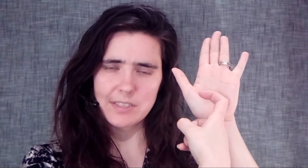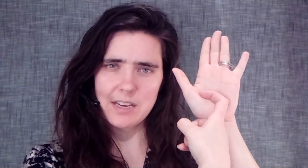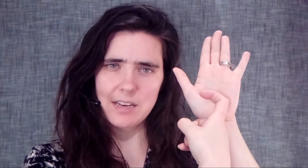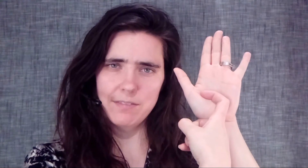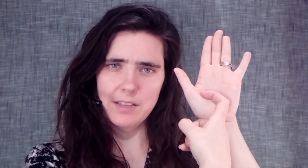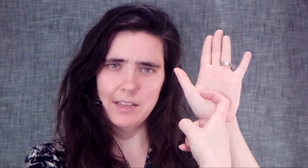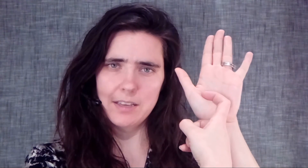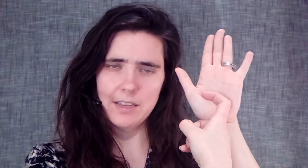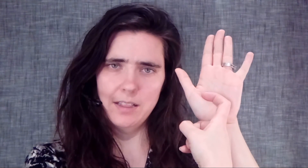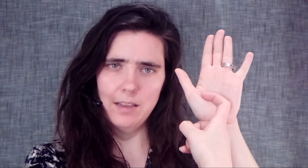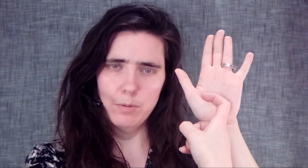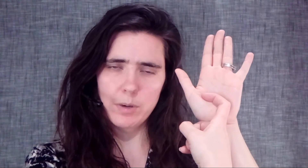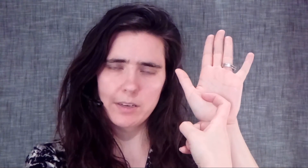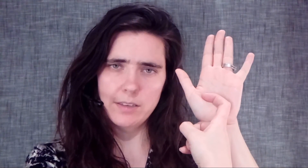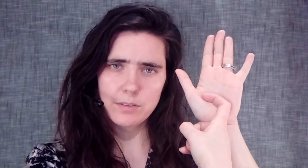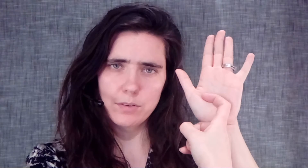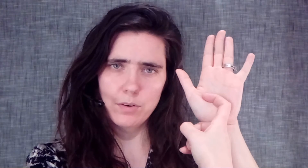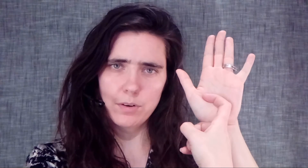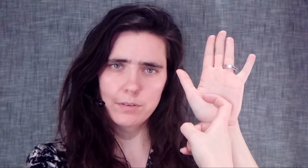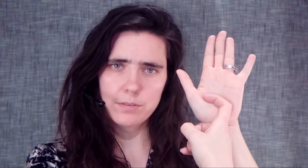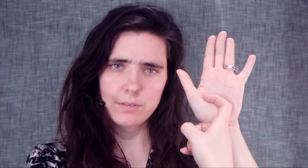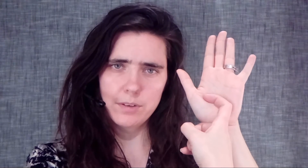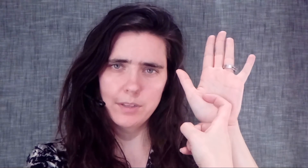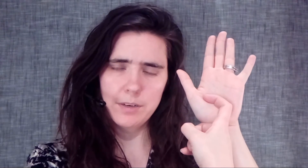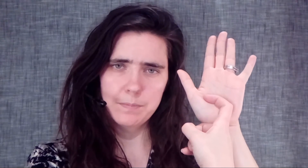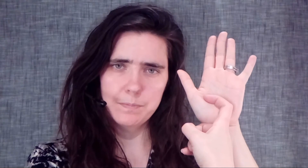kind of like a lowercase r on there.